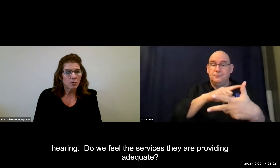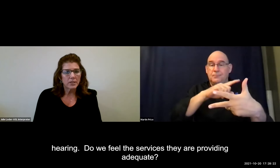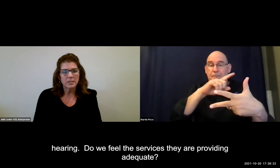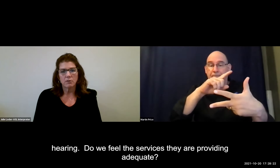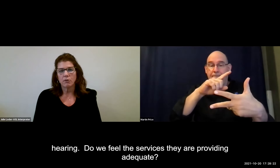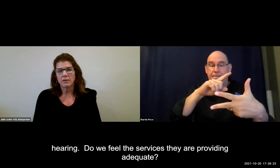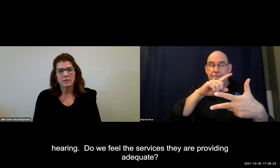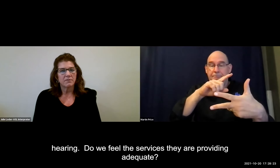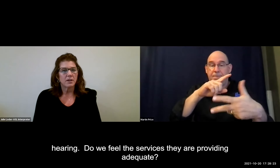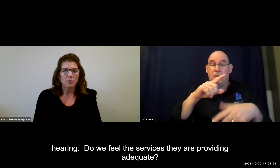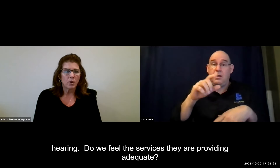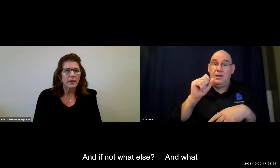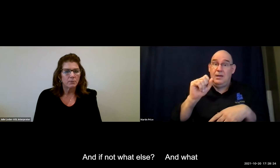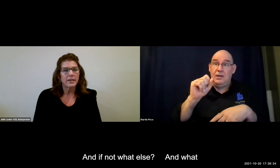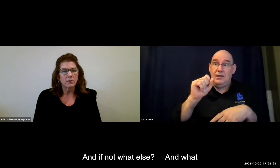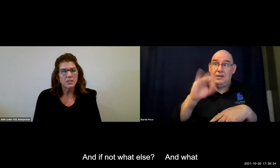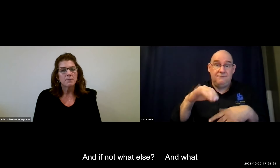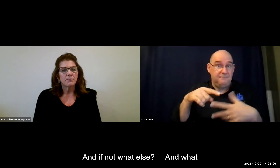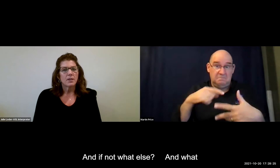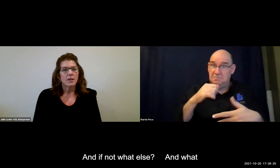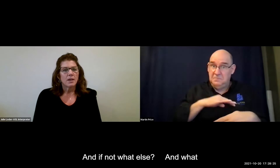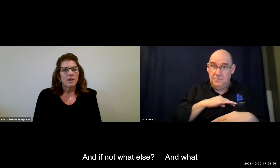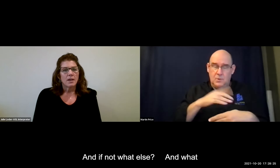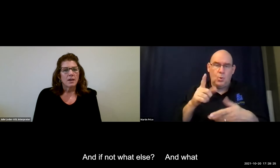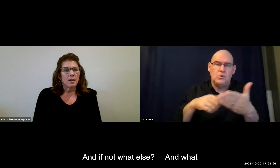are adequate, and if not, what else?